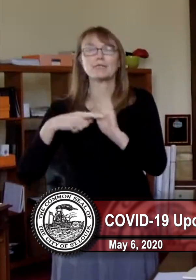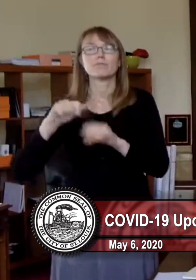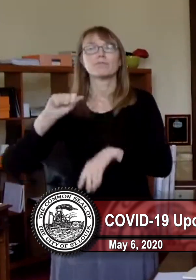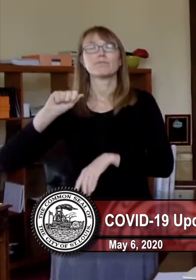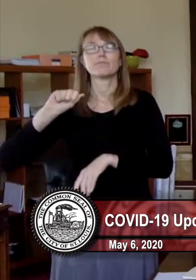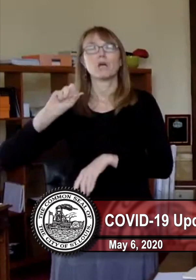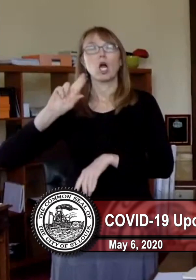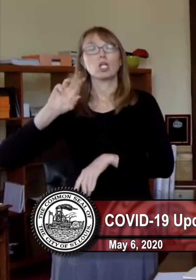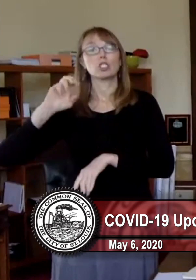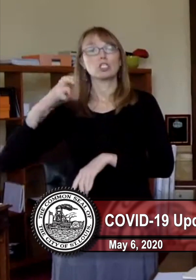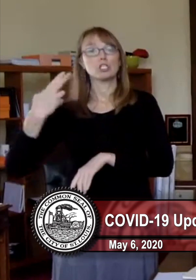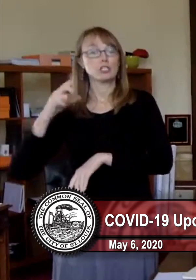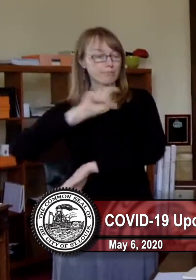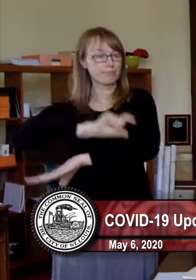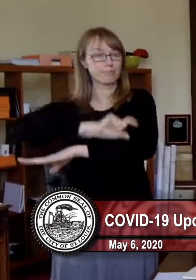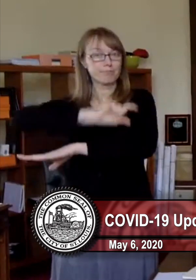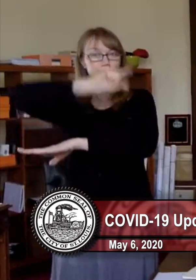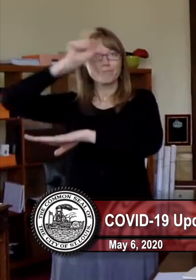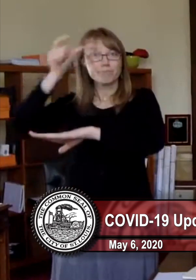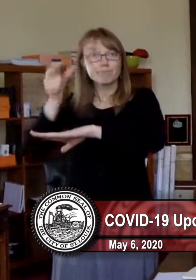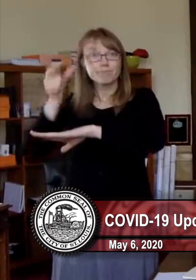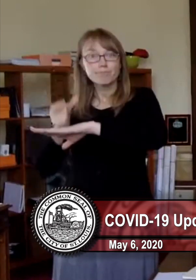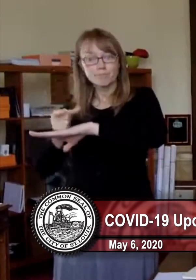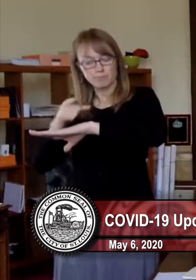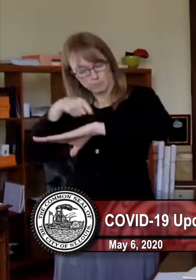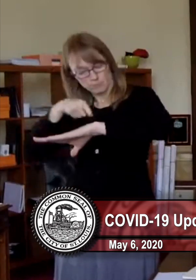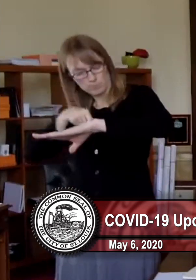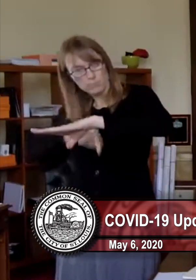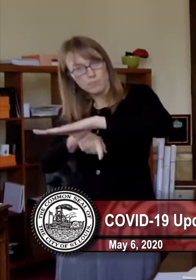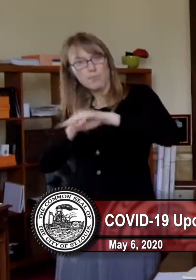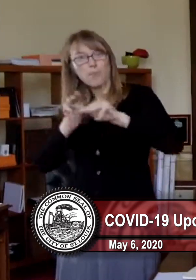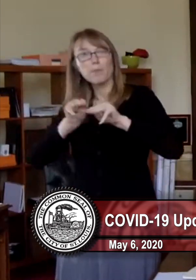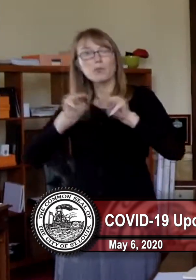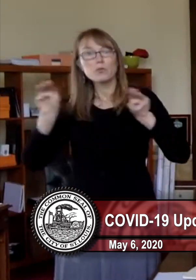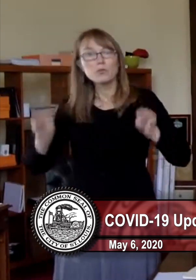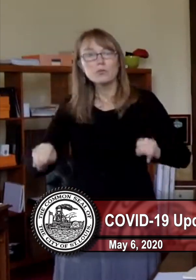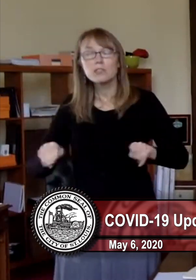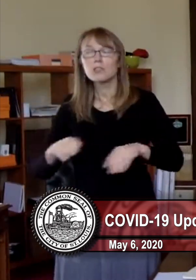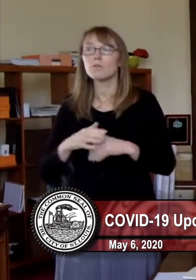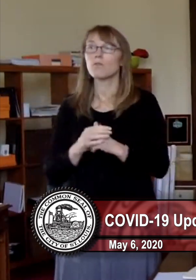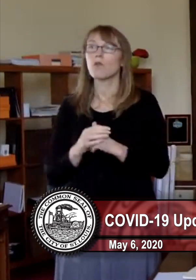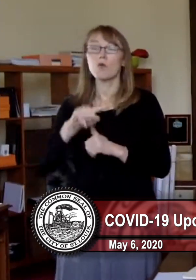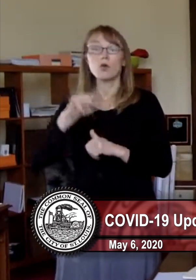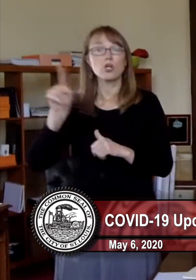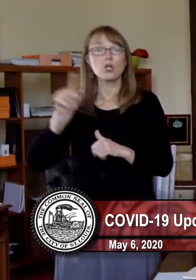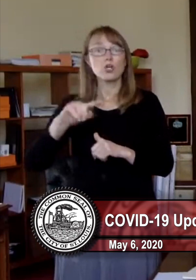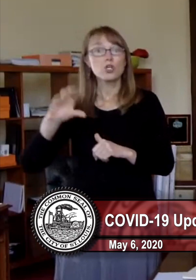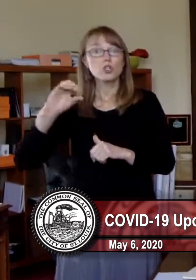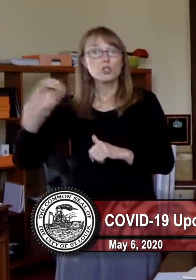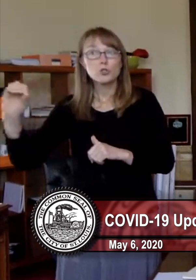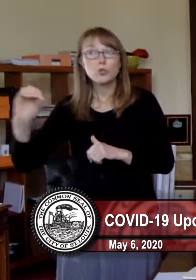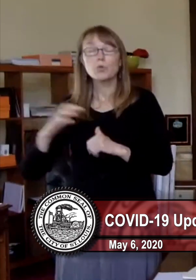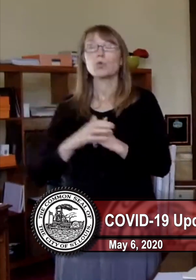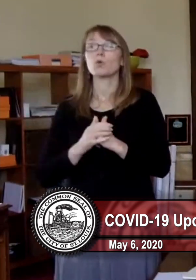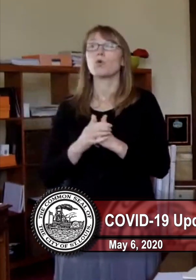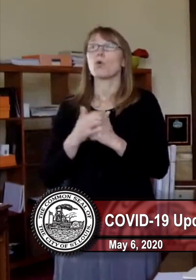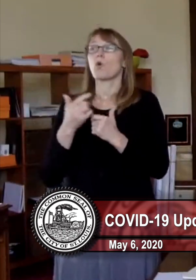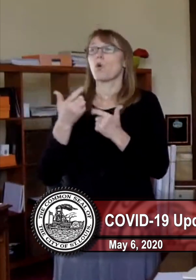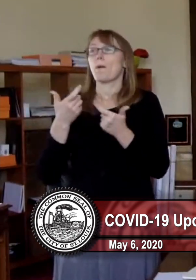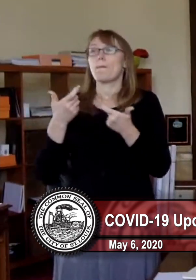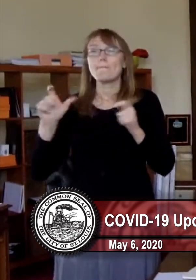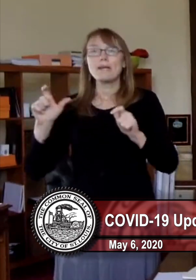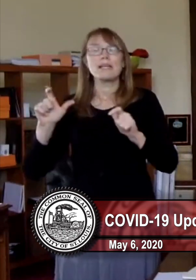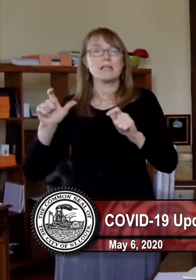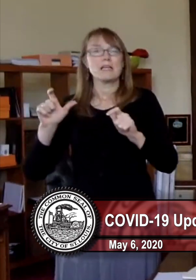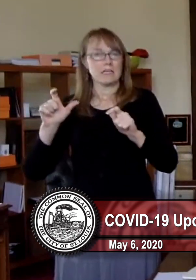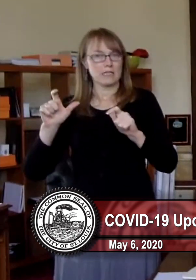the art museum or the zoo, or just big places that we have in the city that aren't prevalent in the county. So we're working